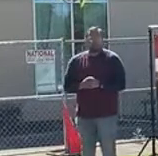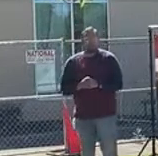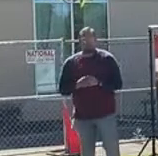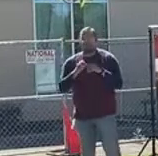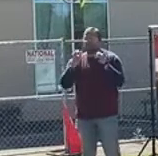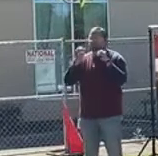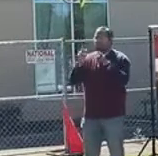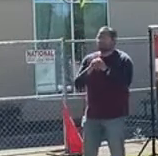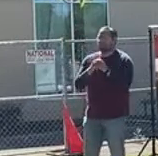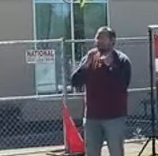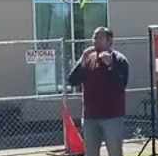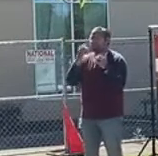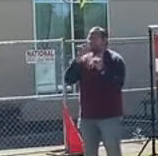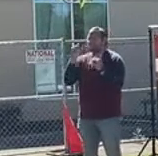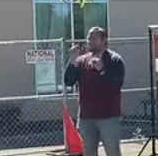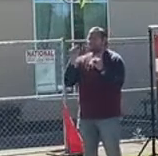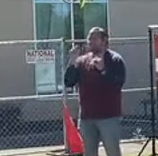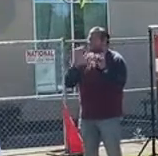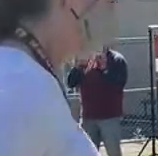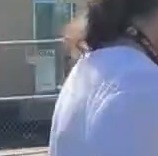All right, thank you all for speaking.